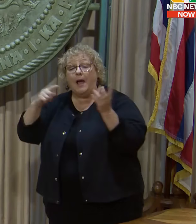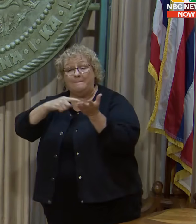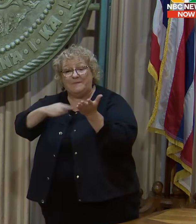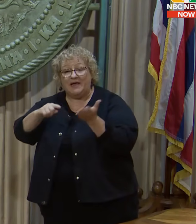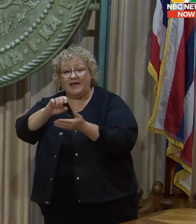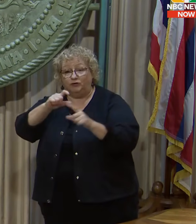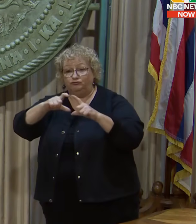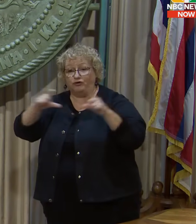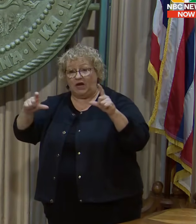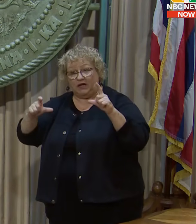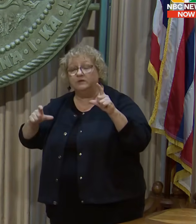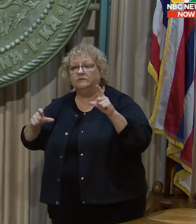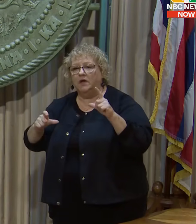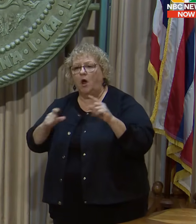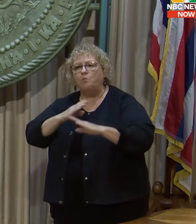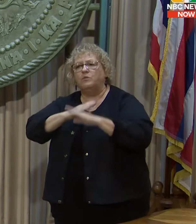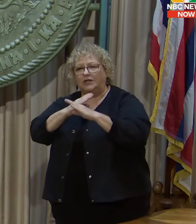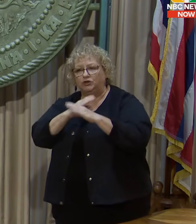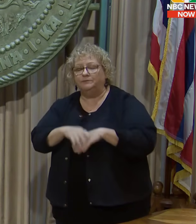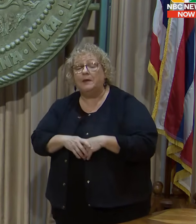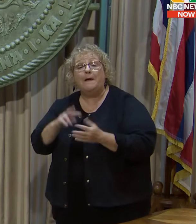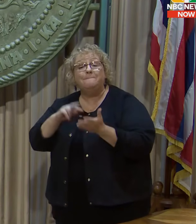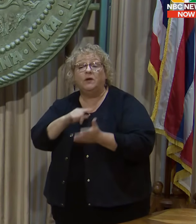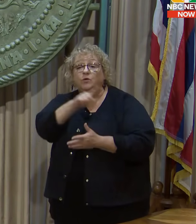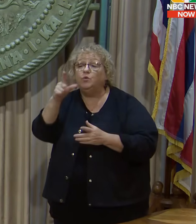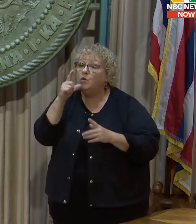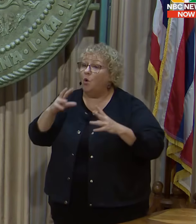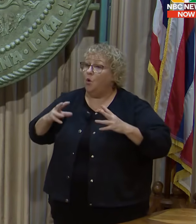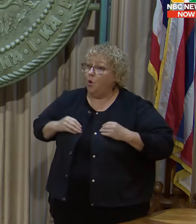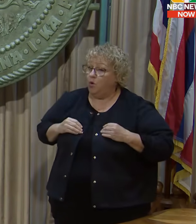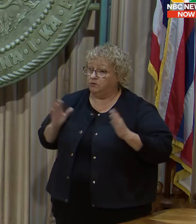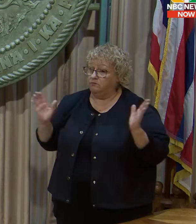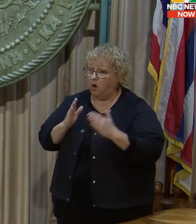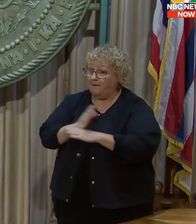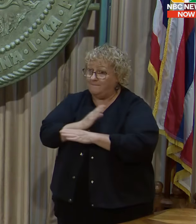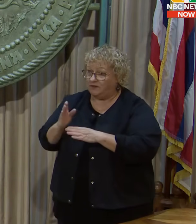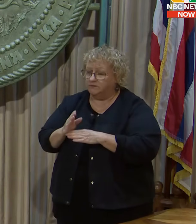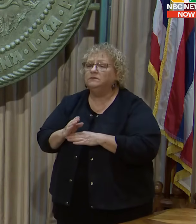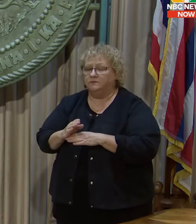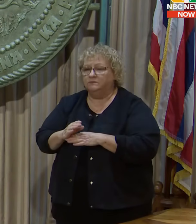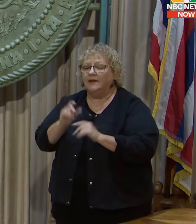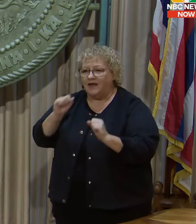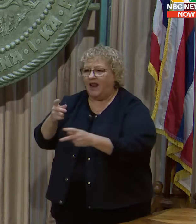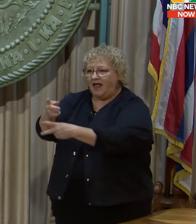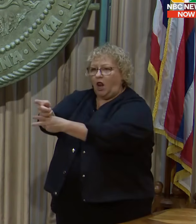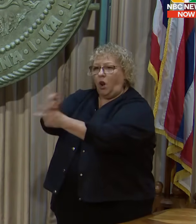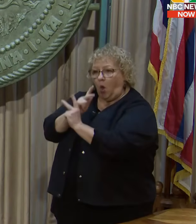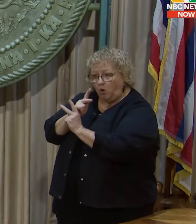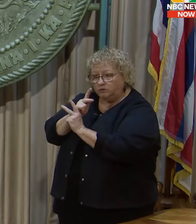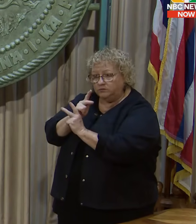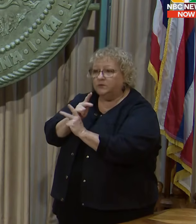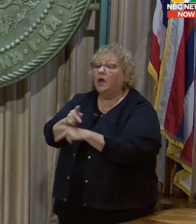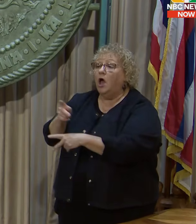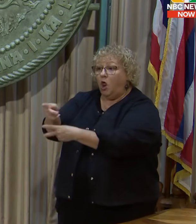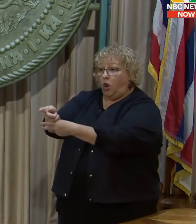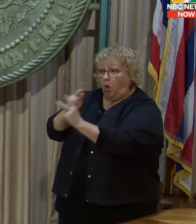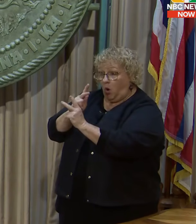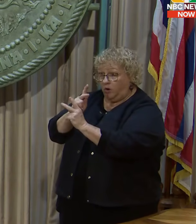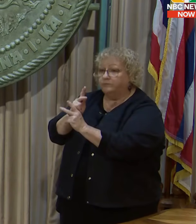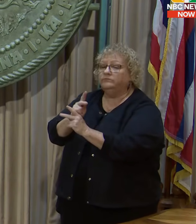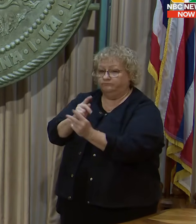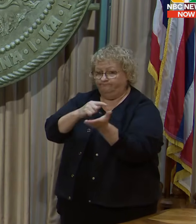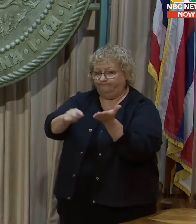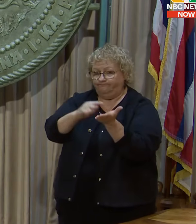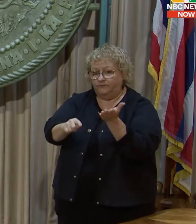have our small businesses get loans in which to keep people on the payroll. These loans are forgivable if people are kept